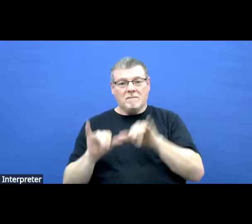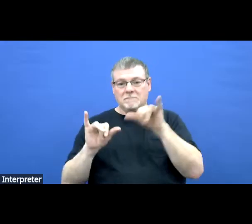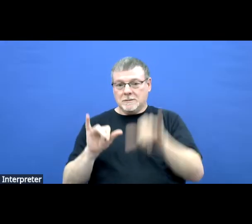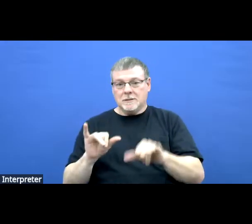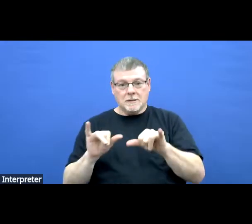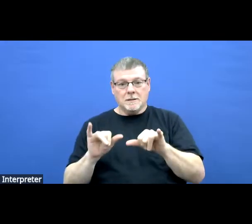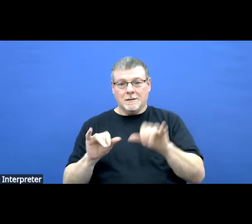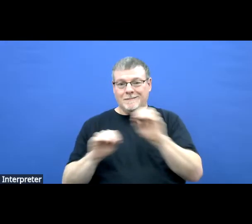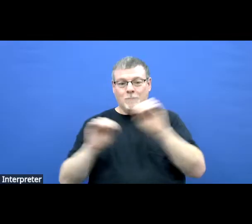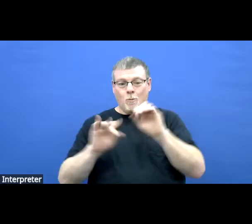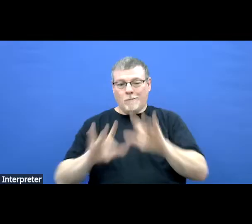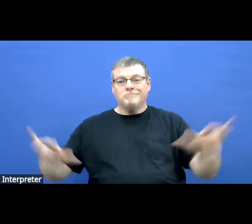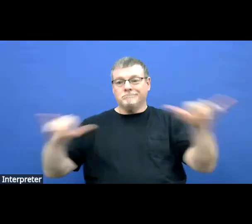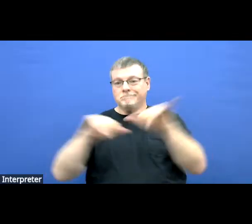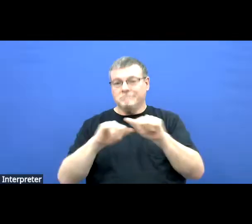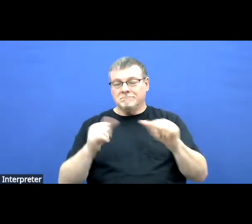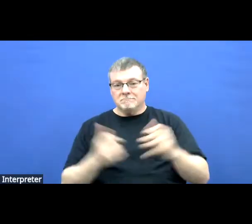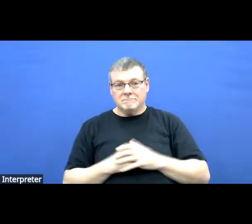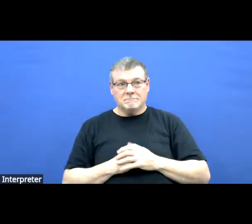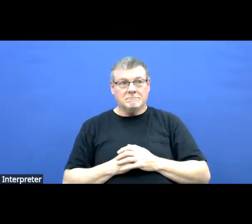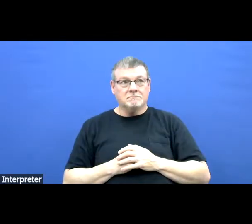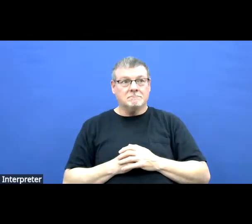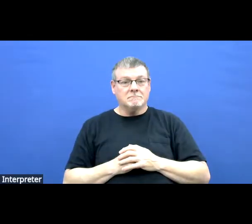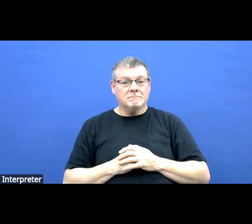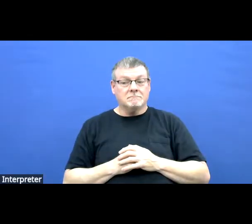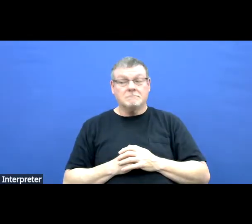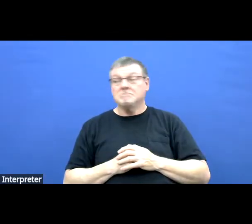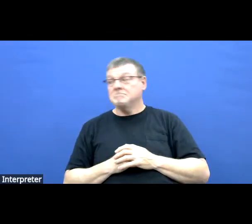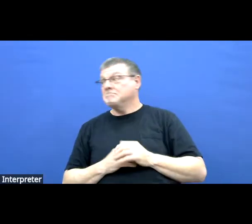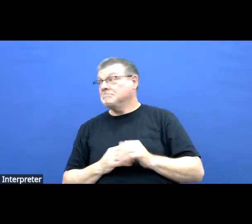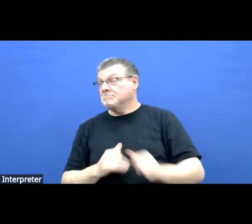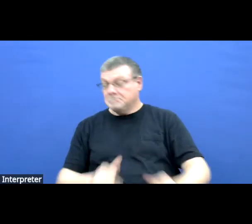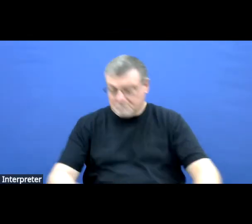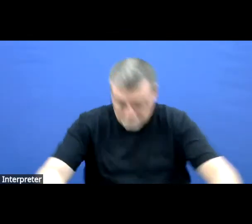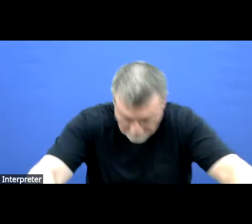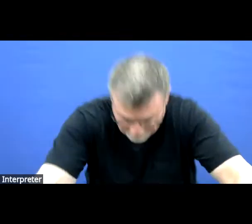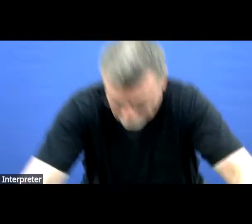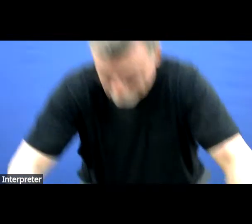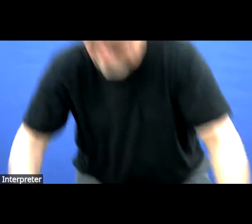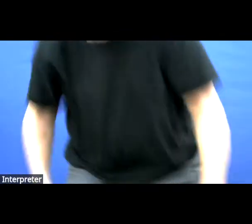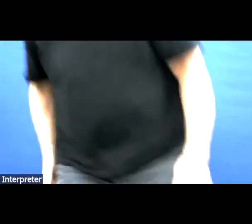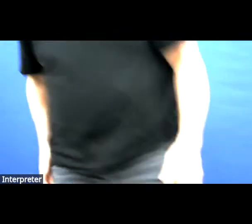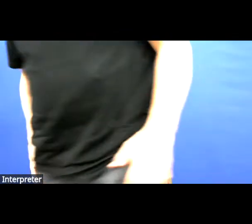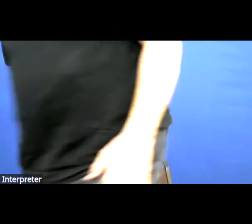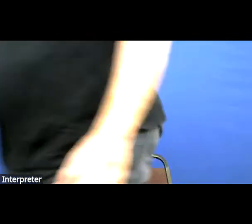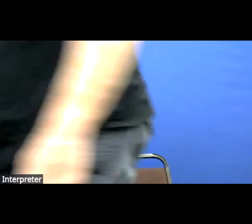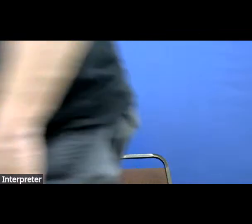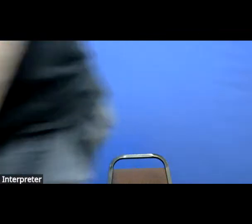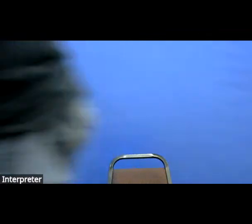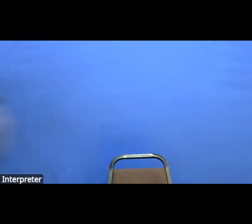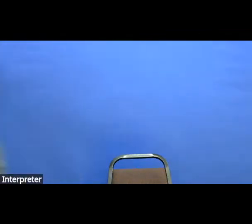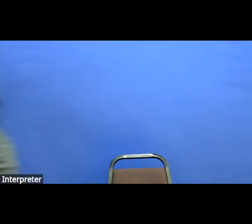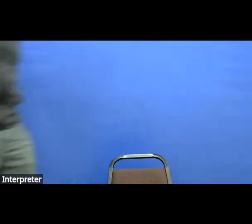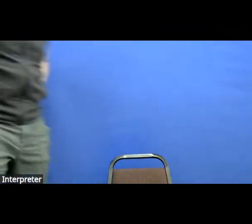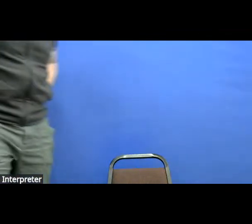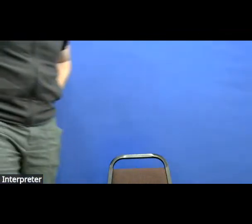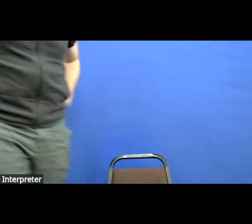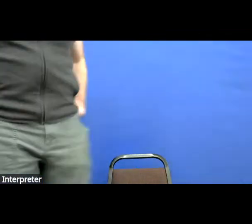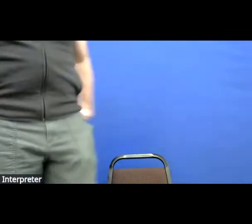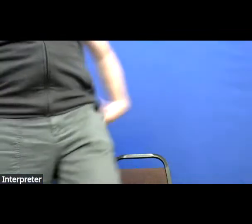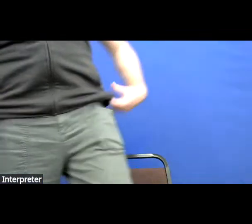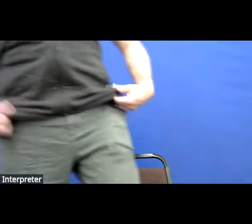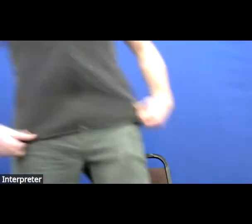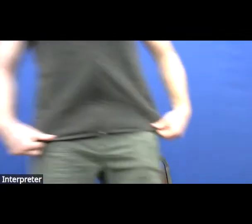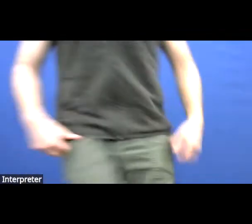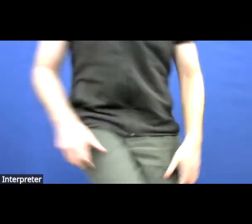other adjacencies. Right, because Peter made it sound like that the mall went vacant, and